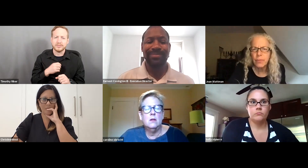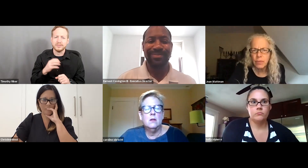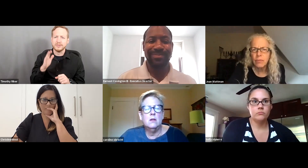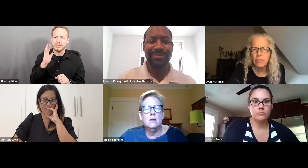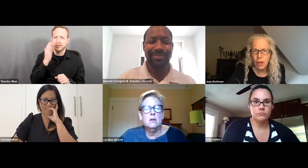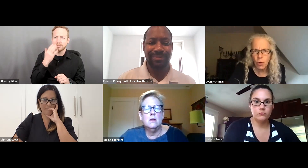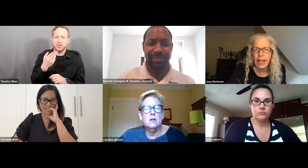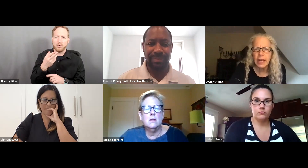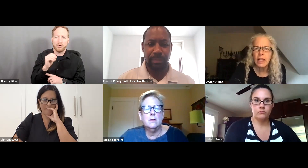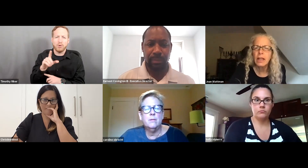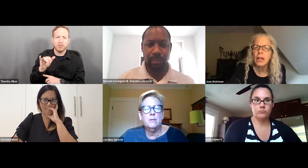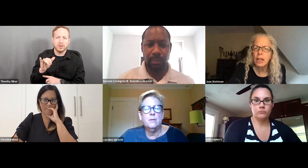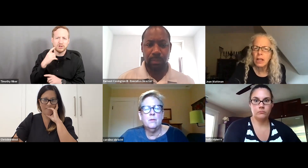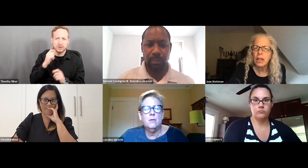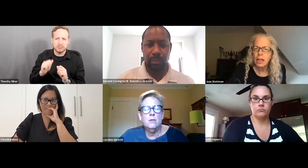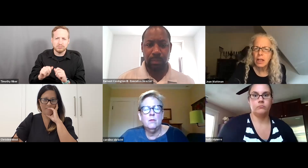Thinking, okay,